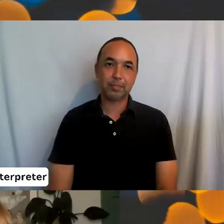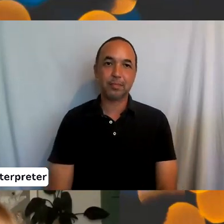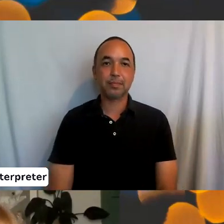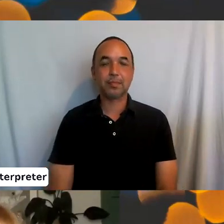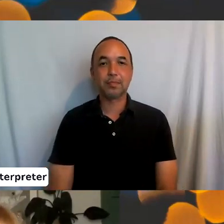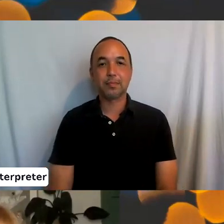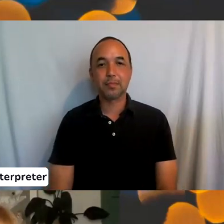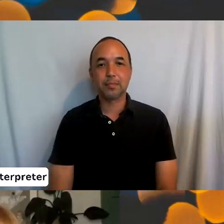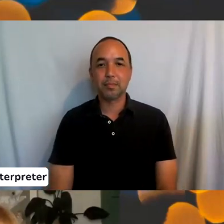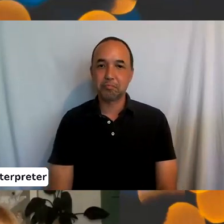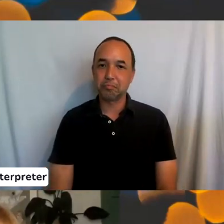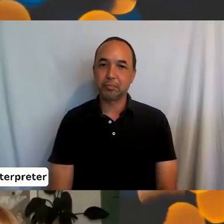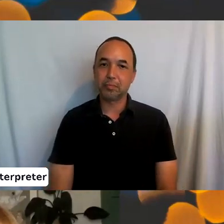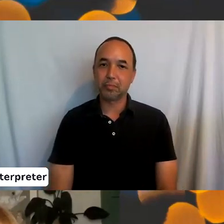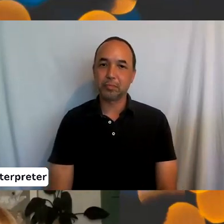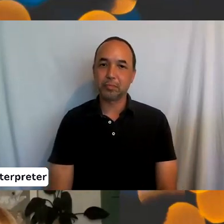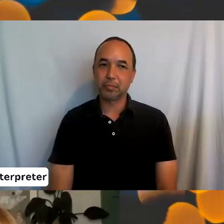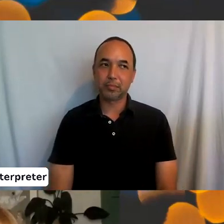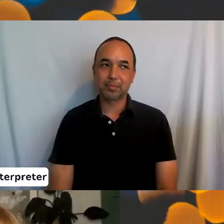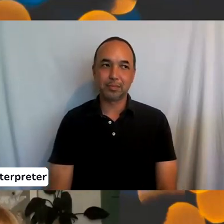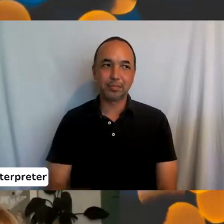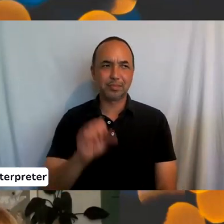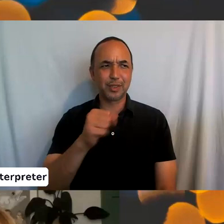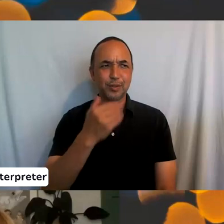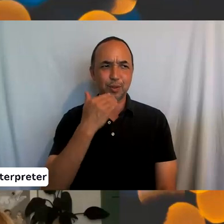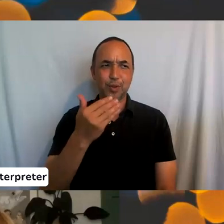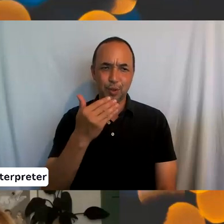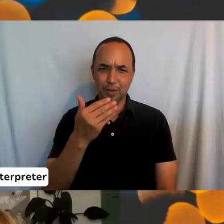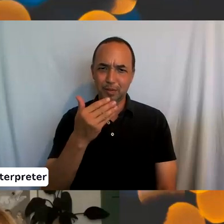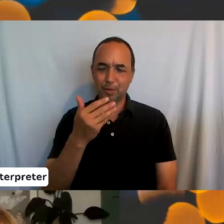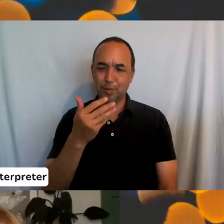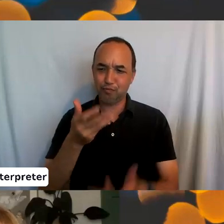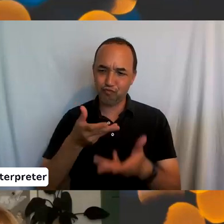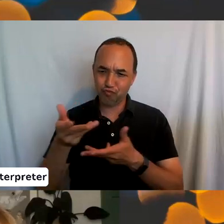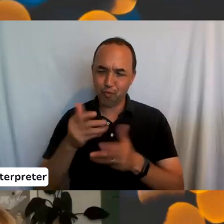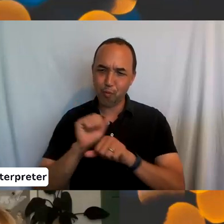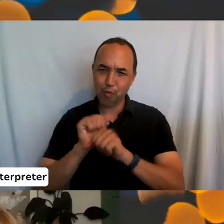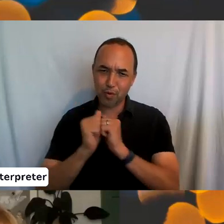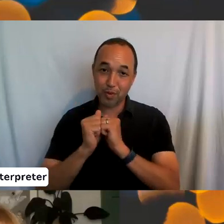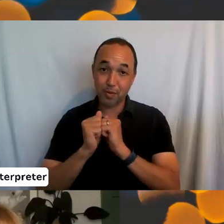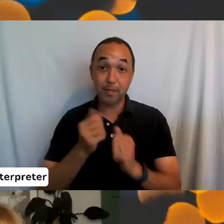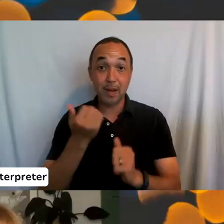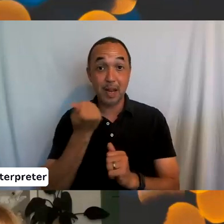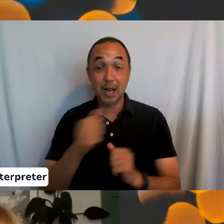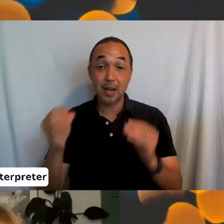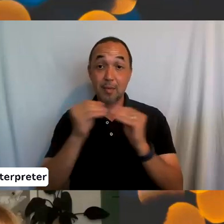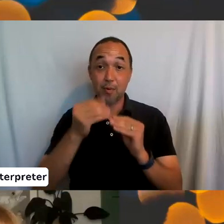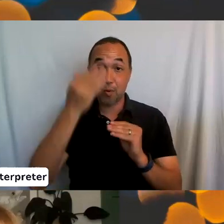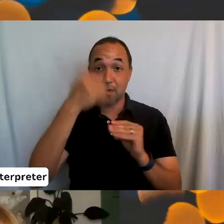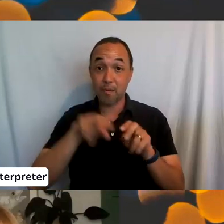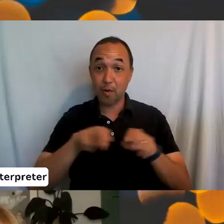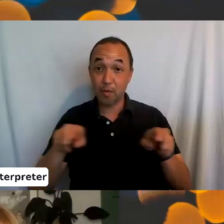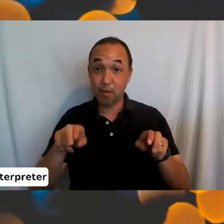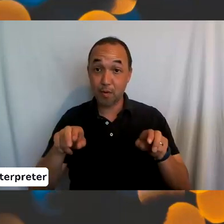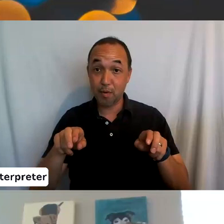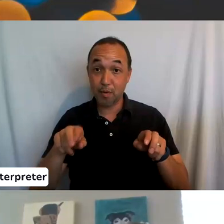A collaboration in these kind of like vulnerable moments for sure. Any other front row questions before we start wrapping up? Yeah,